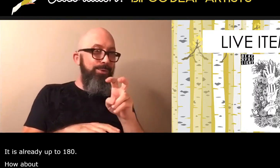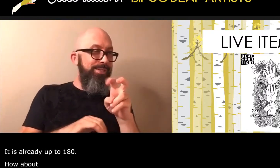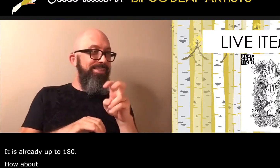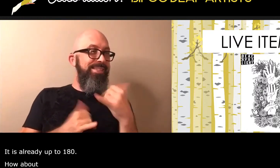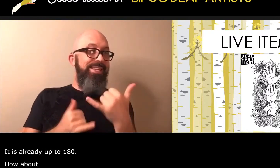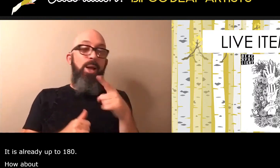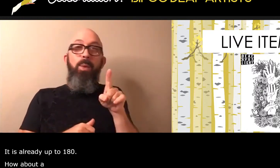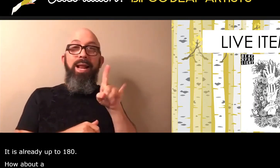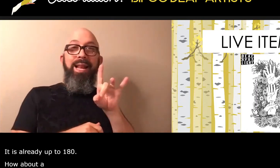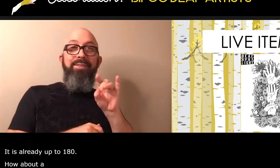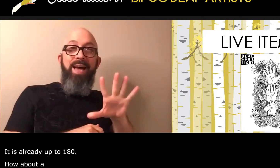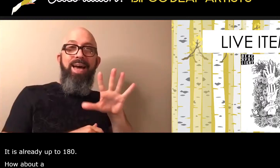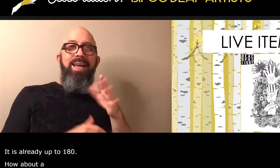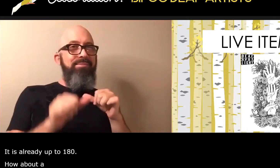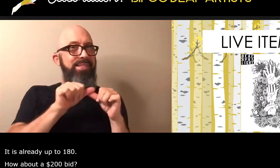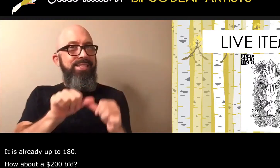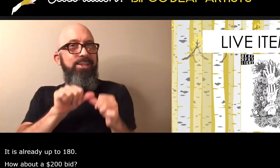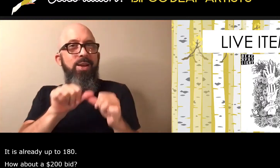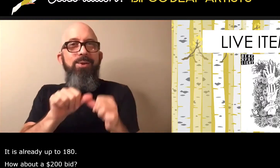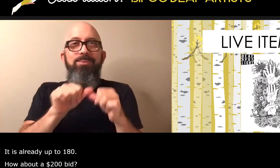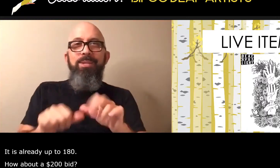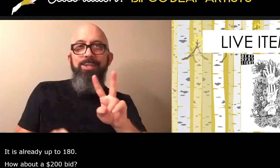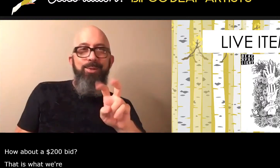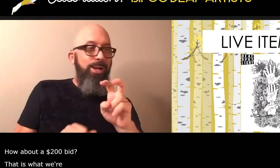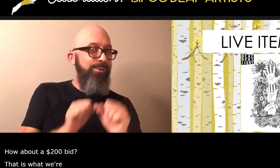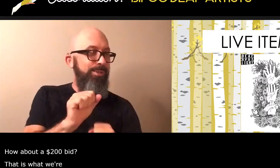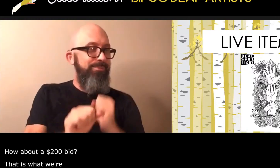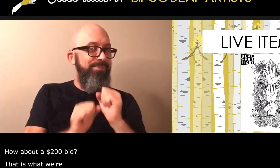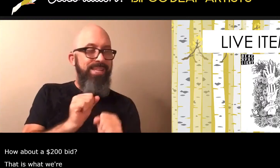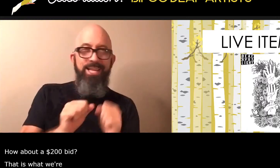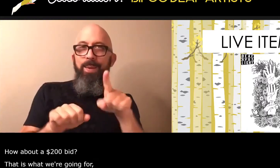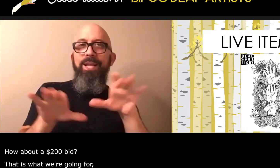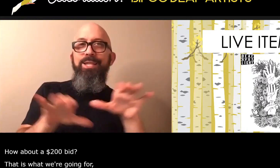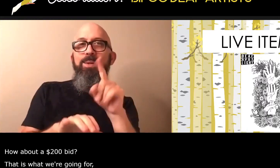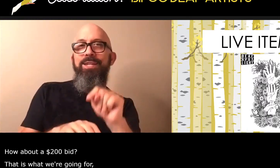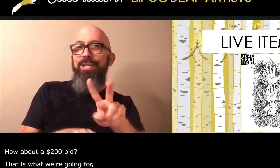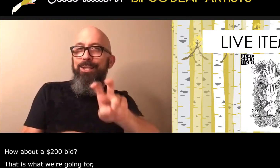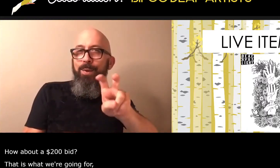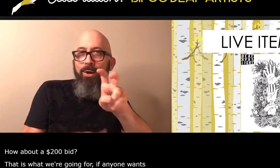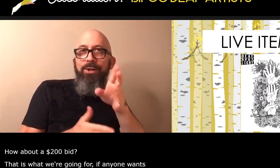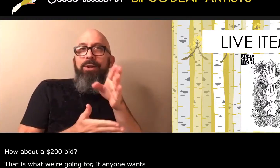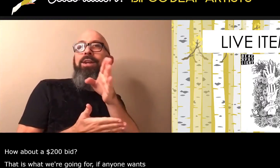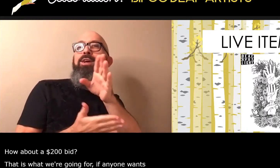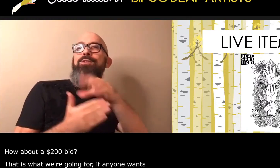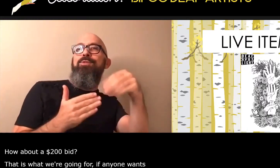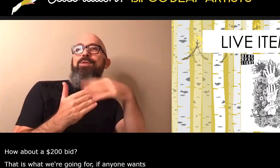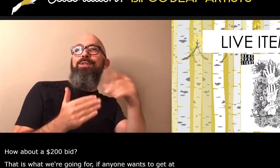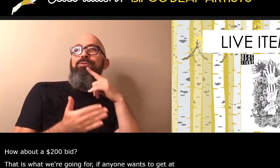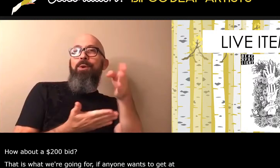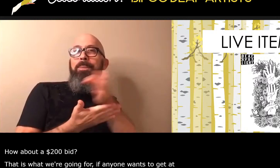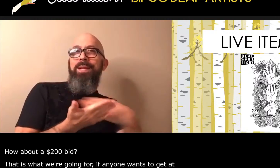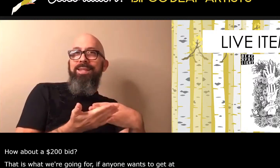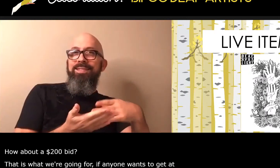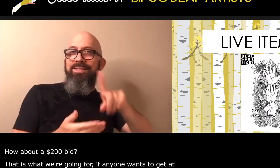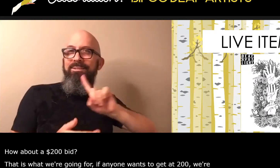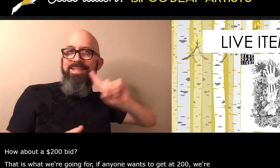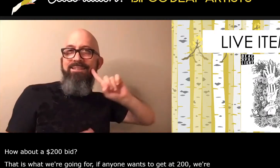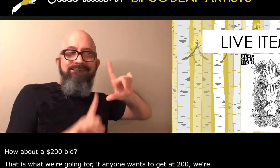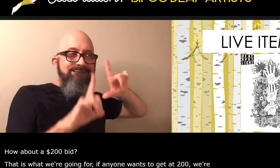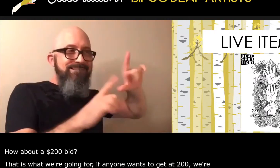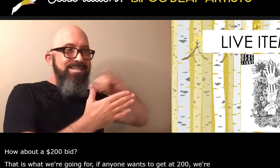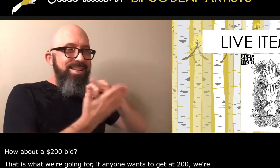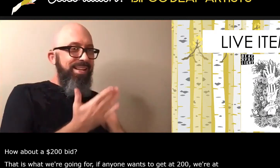for. Does anyone want to get up to 200? We're at 185. Let's keep that momentum going.